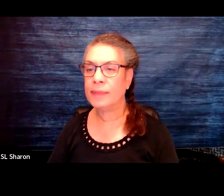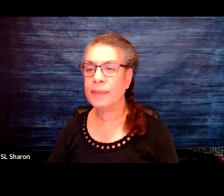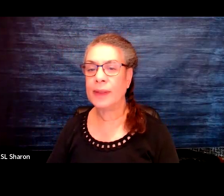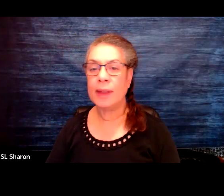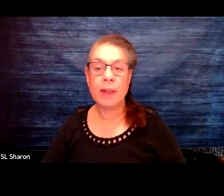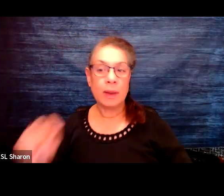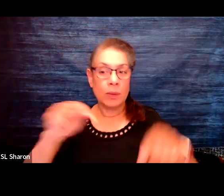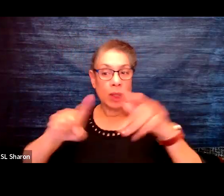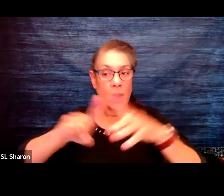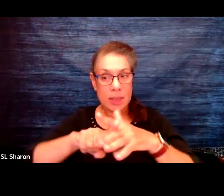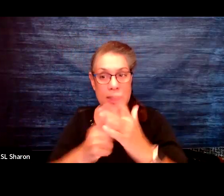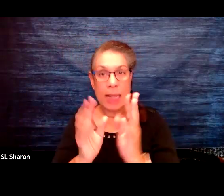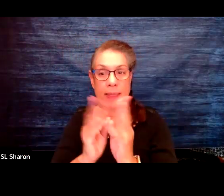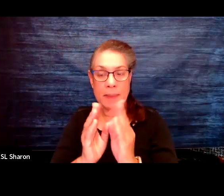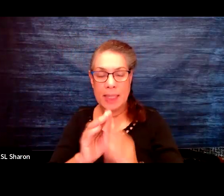meeting.